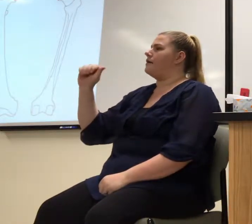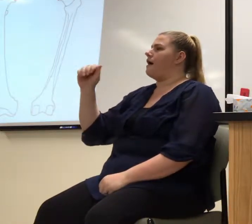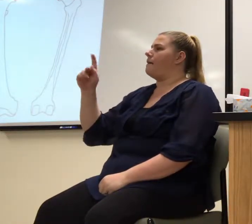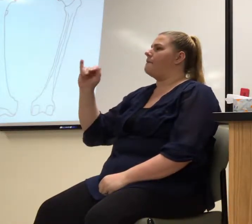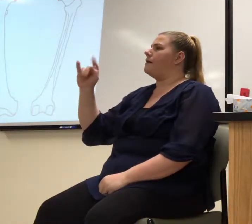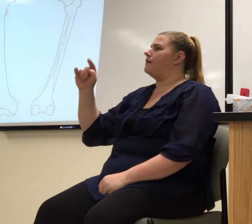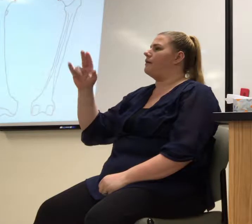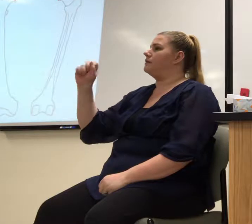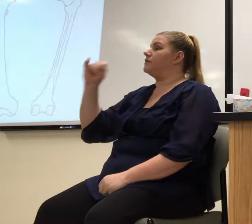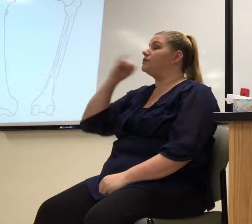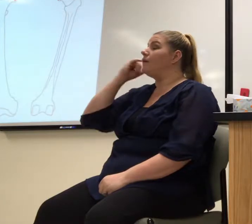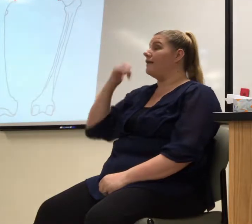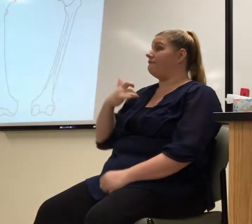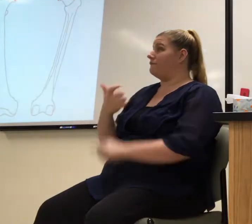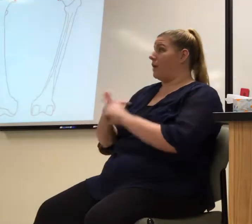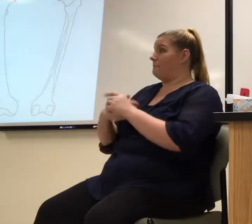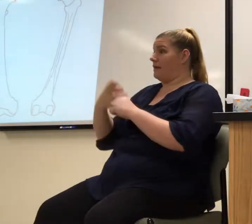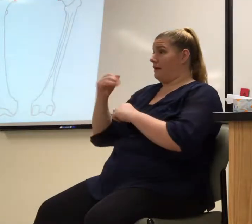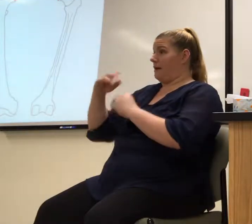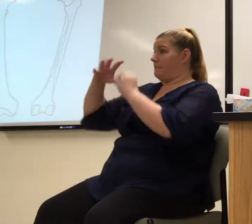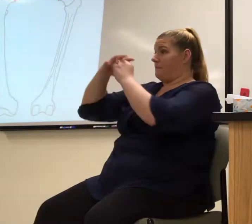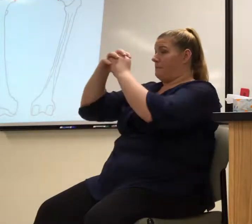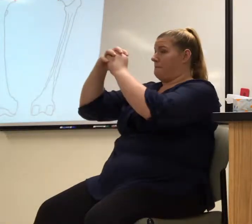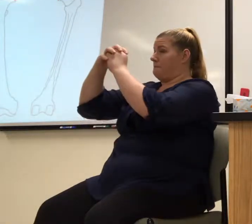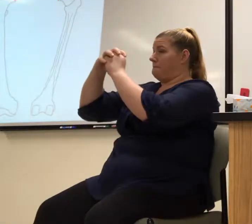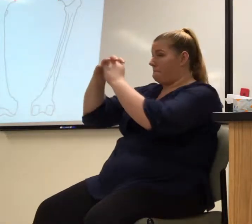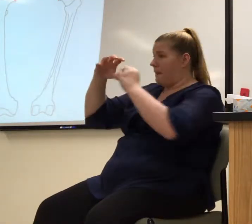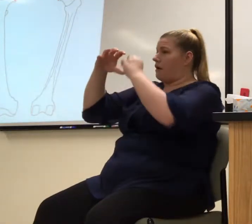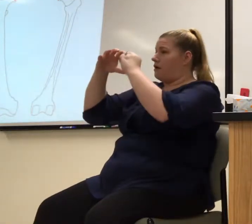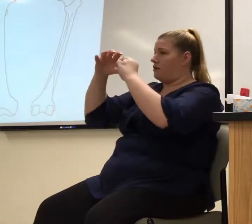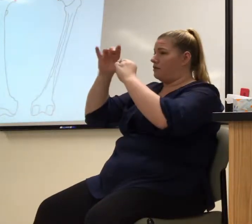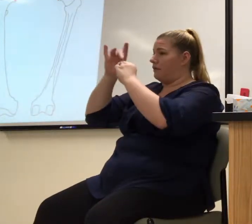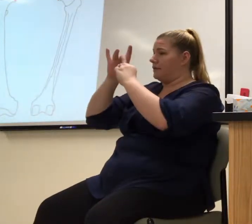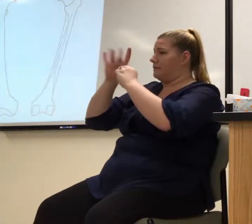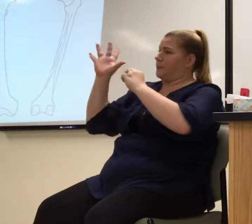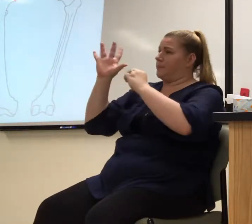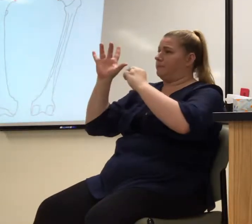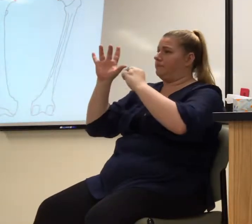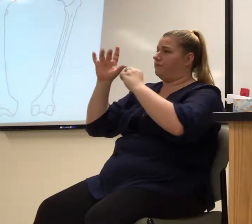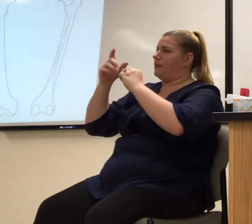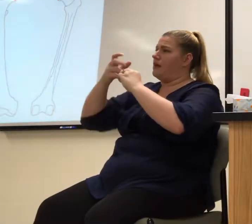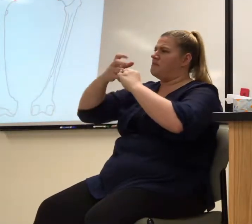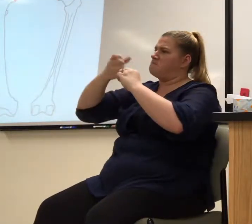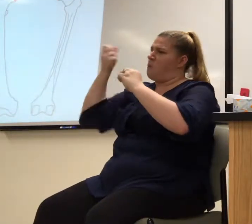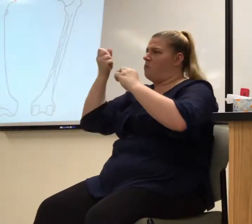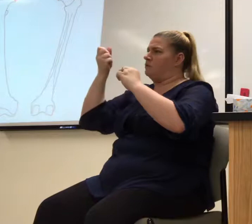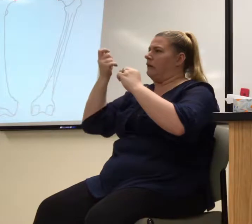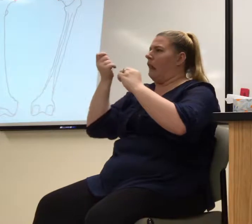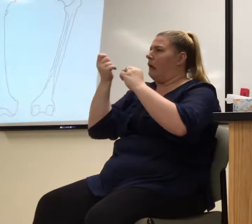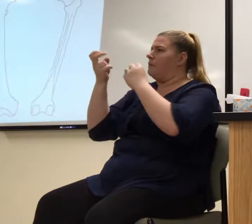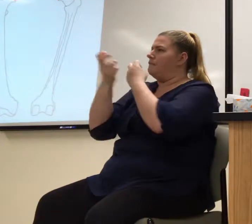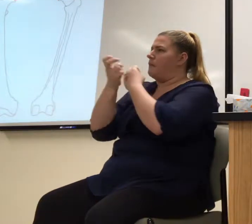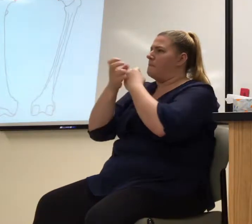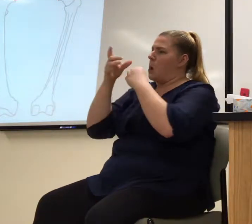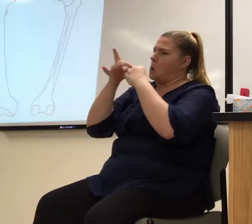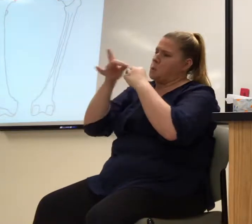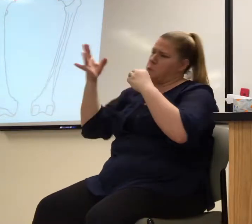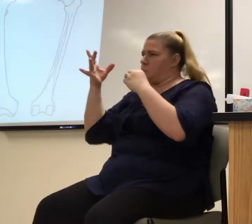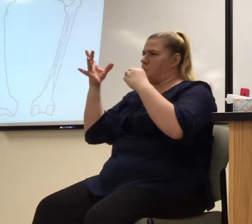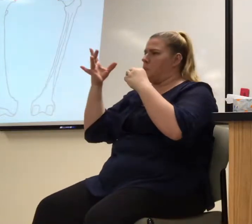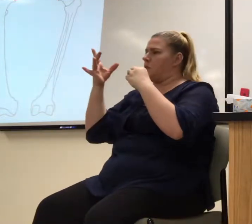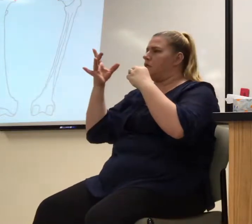femur from the hip joint, you tear that ligament of the head and it pulls a little bit of bone out of it. So that little